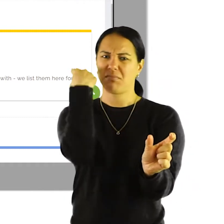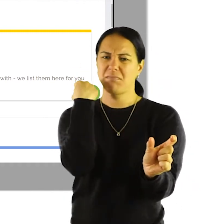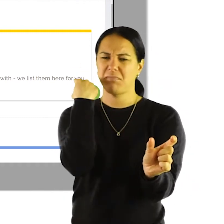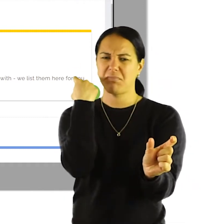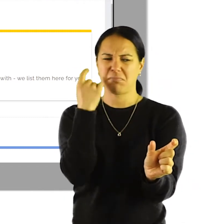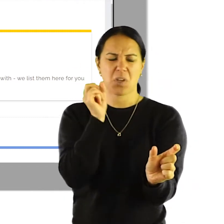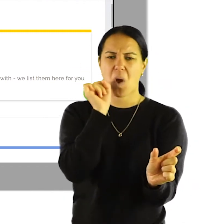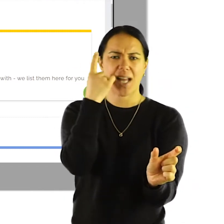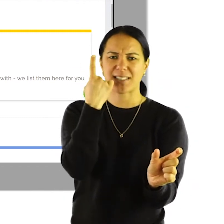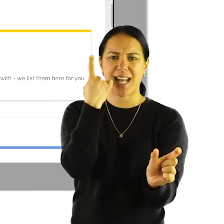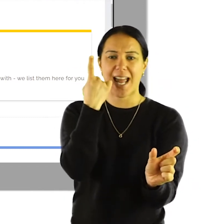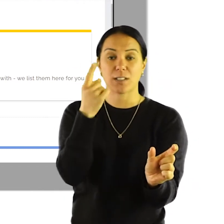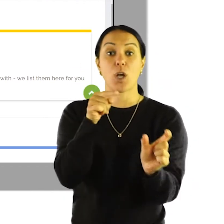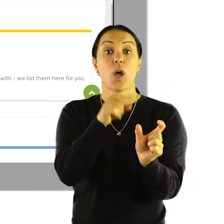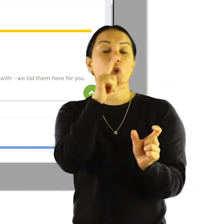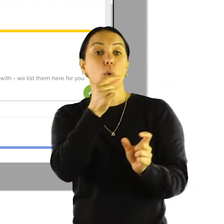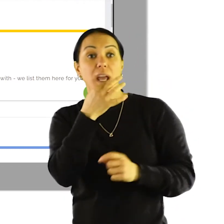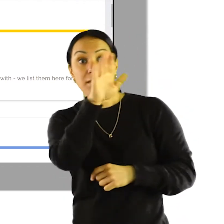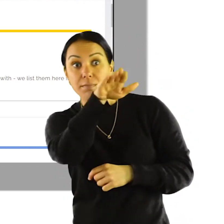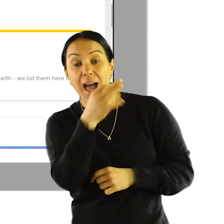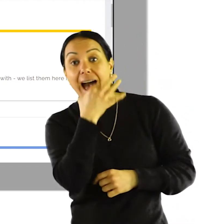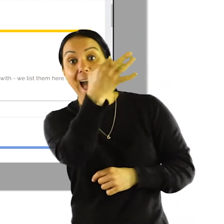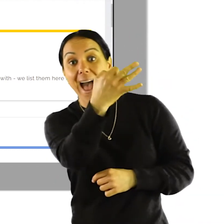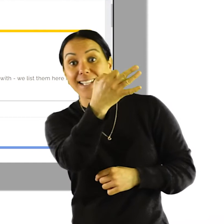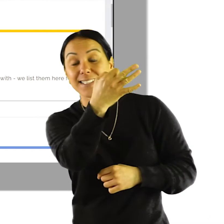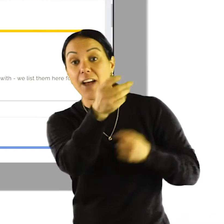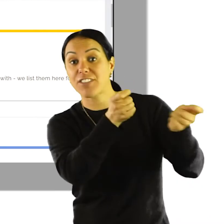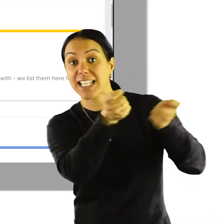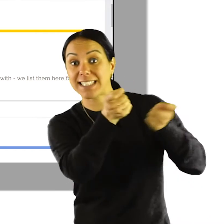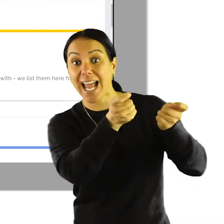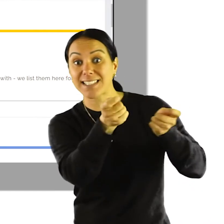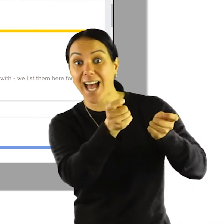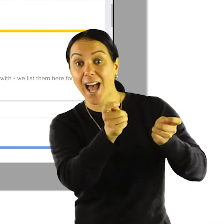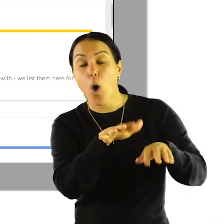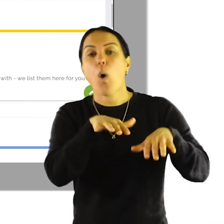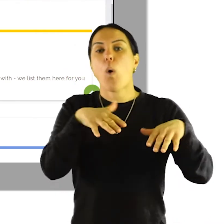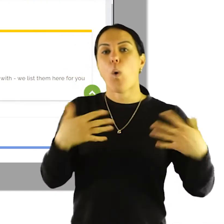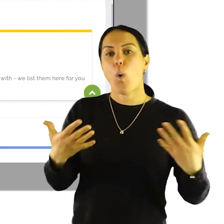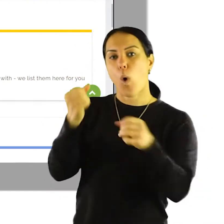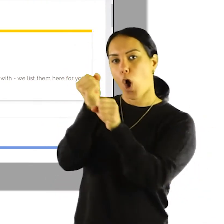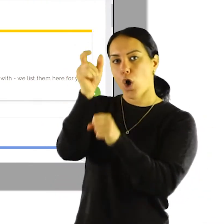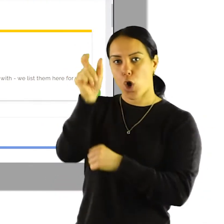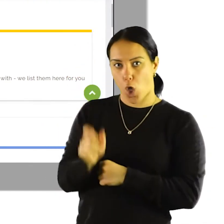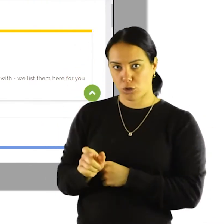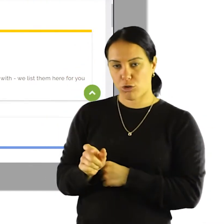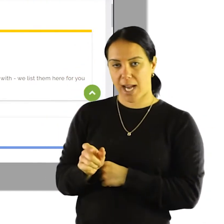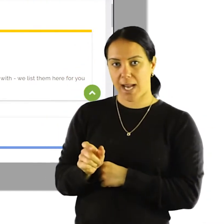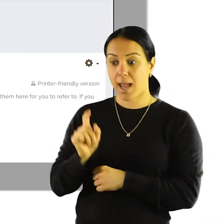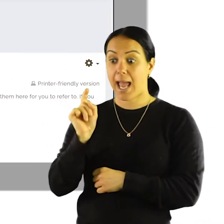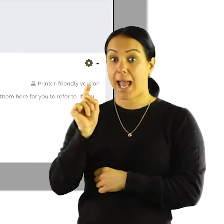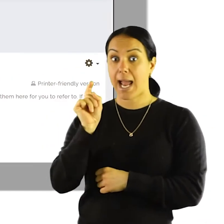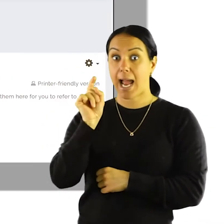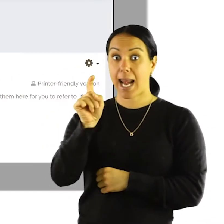you don't understand, either ask the facilitator or come to the glossary here. By clicking on